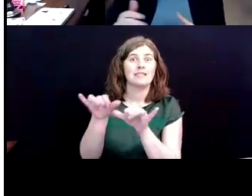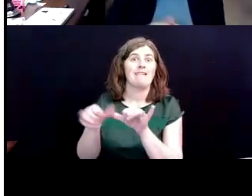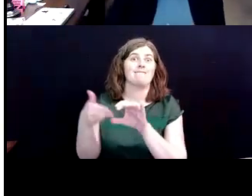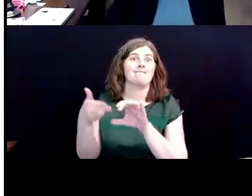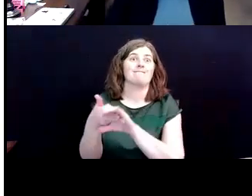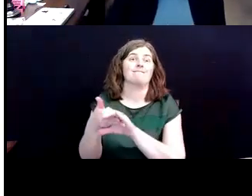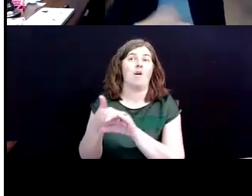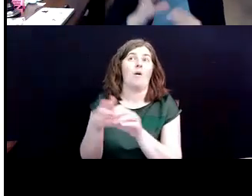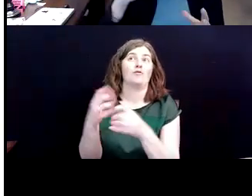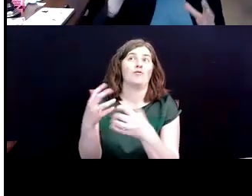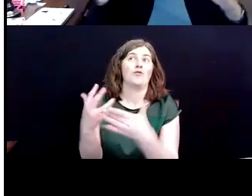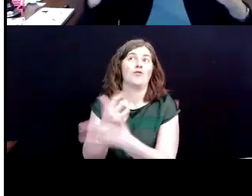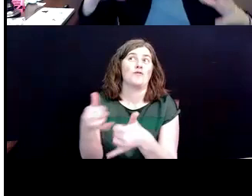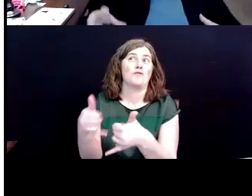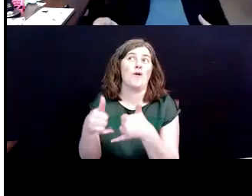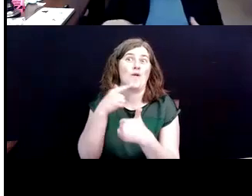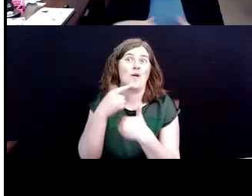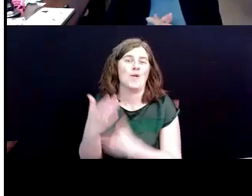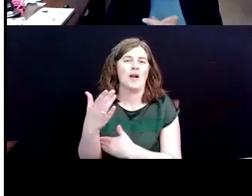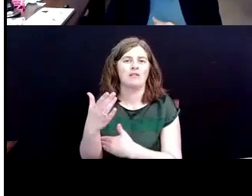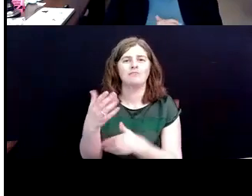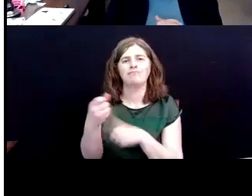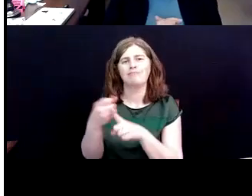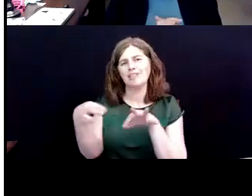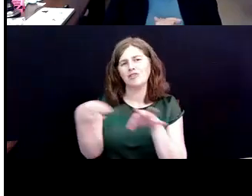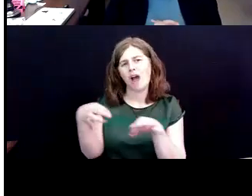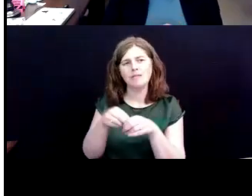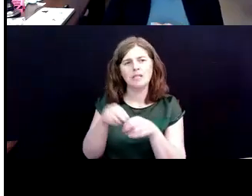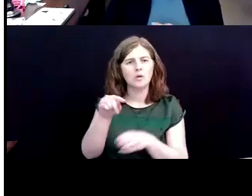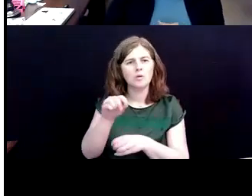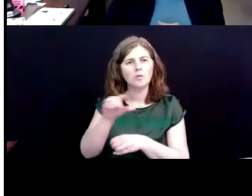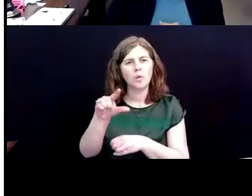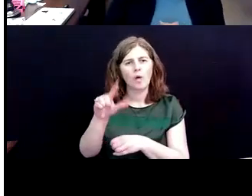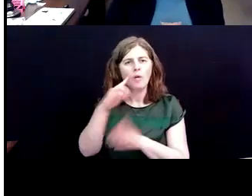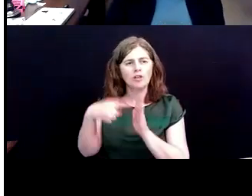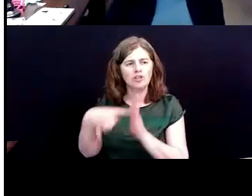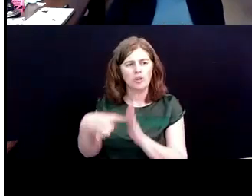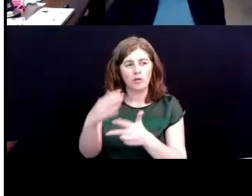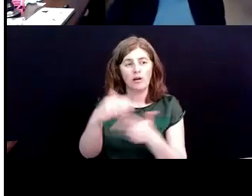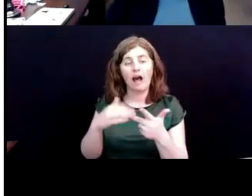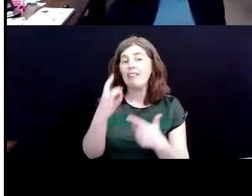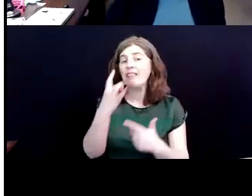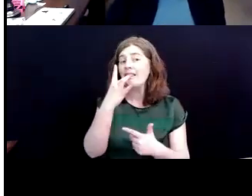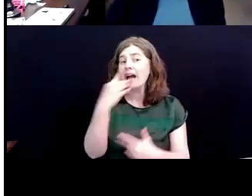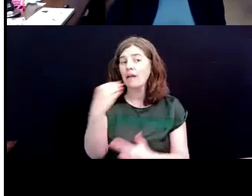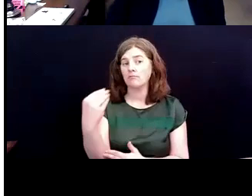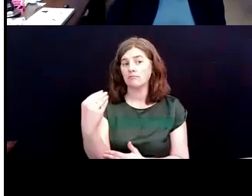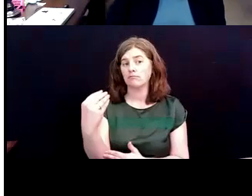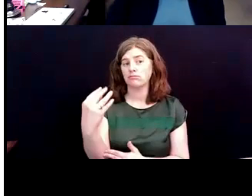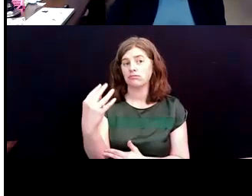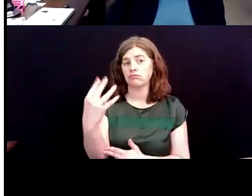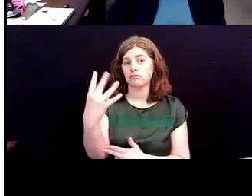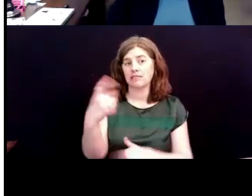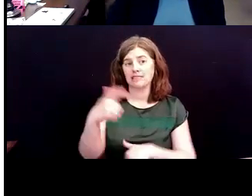reward in the morning. So that is fully described in a toolkit that I'll share with you. A light timer is something that I like. It's a very